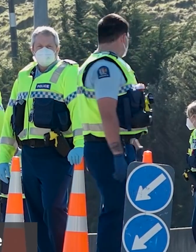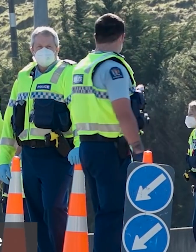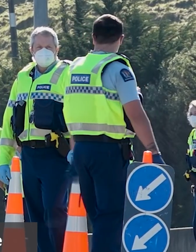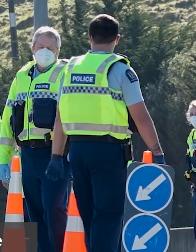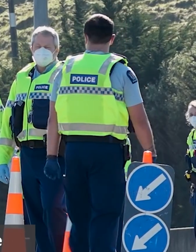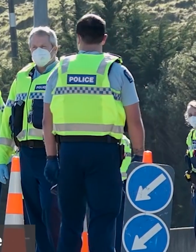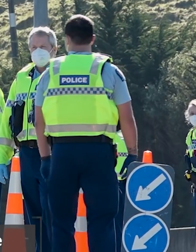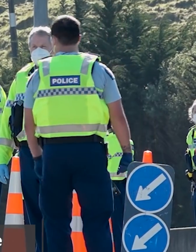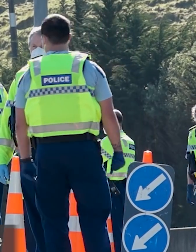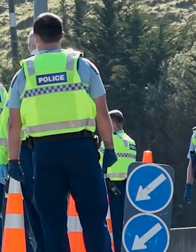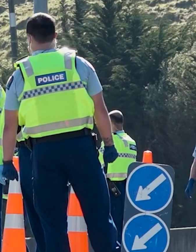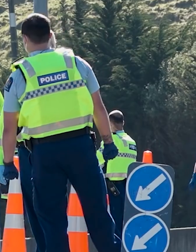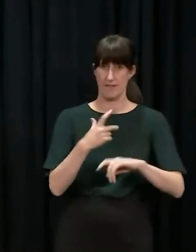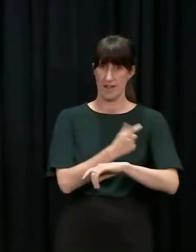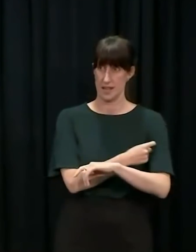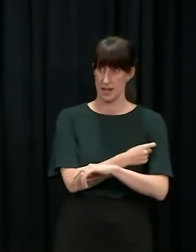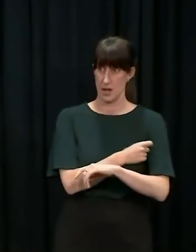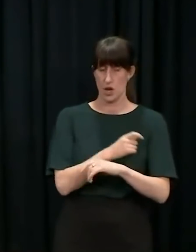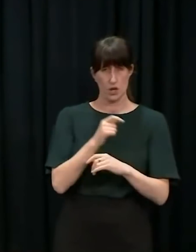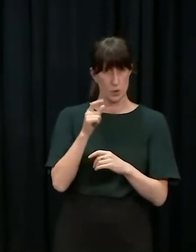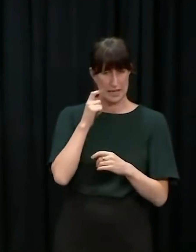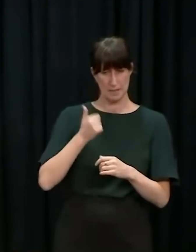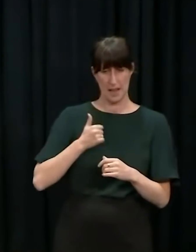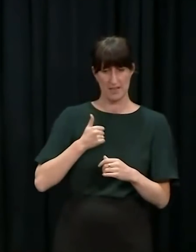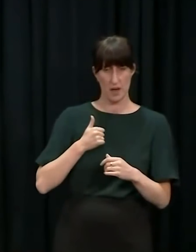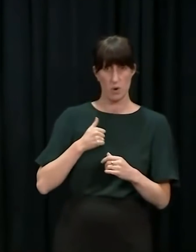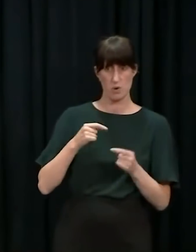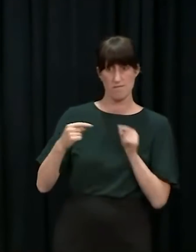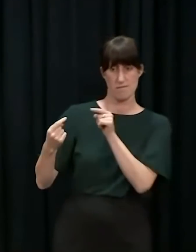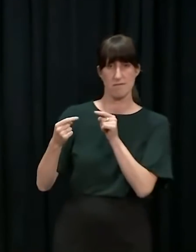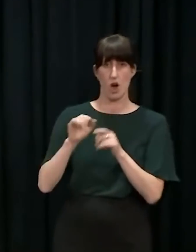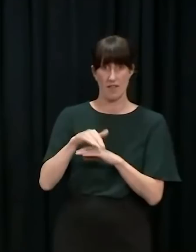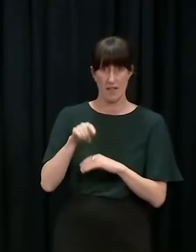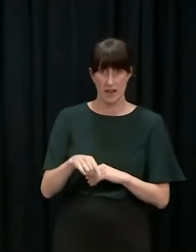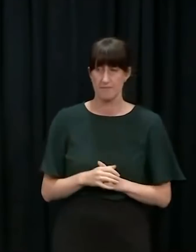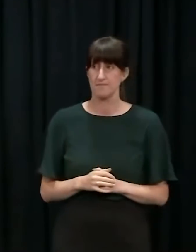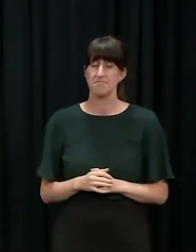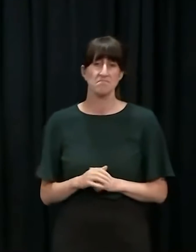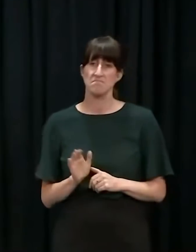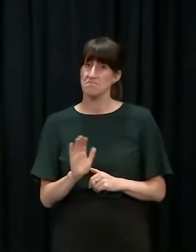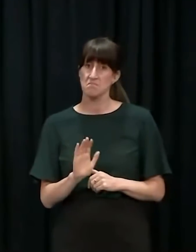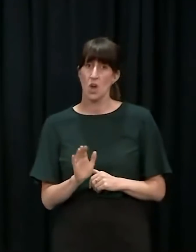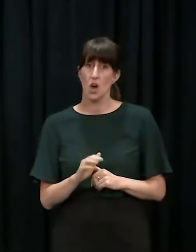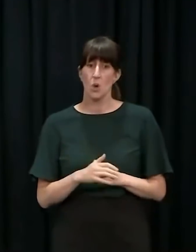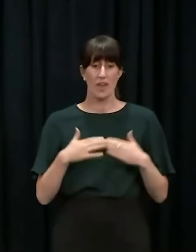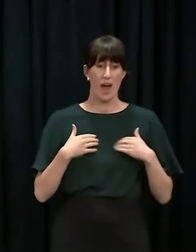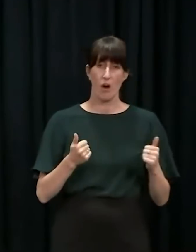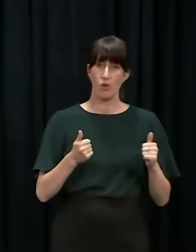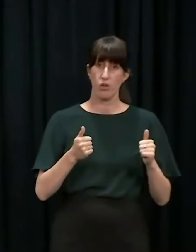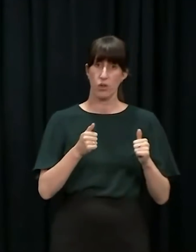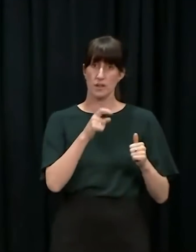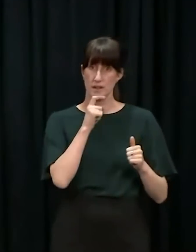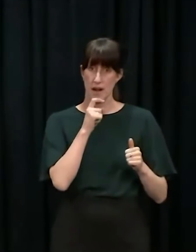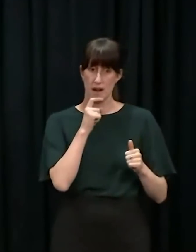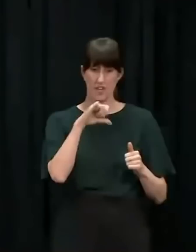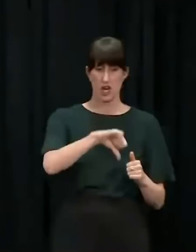and second by March 1st. As we've seen with the health and education workforces, we've ended up at the 98-99% level with